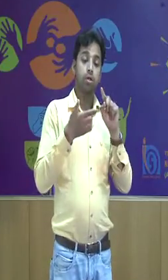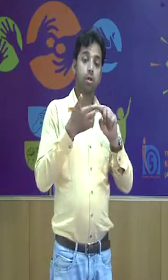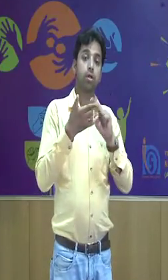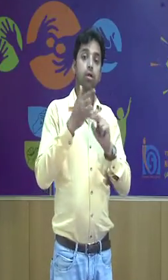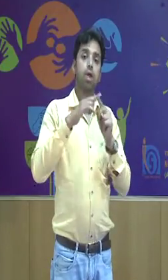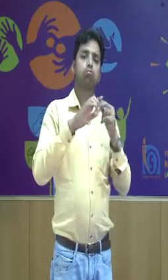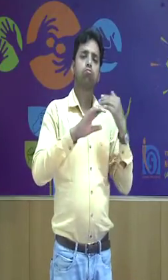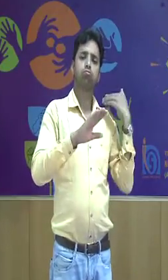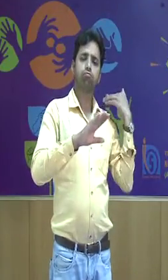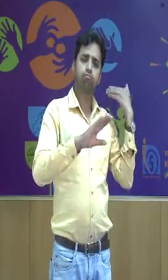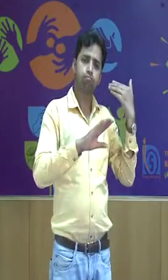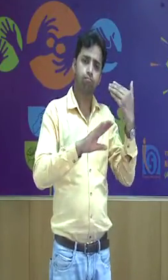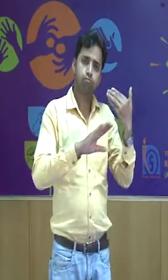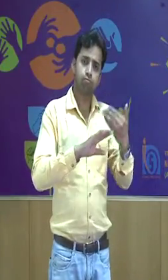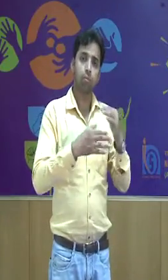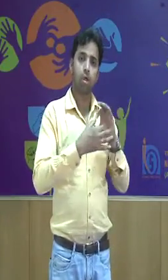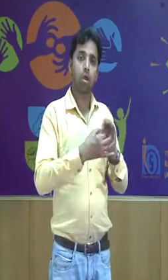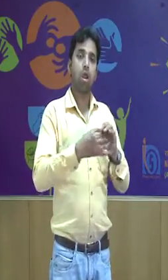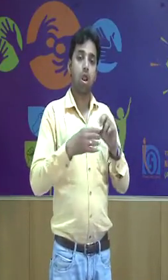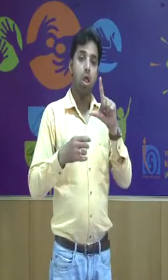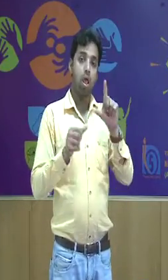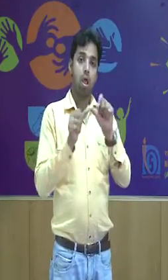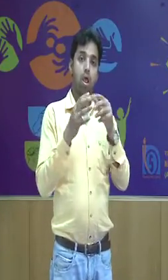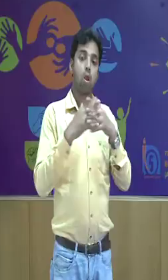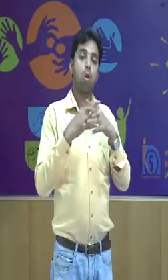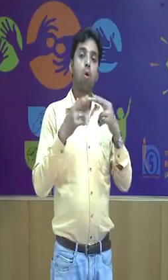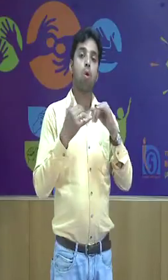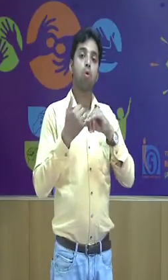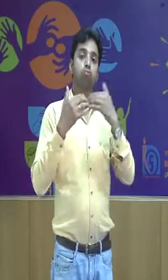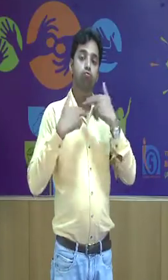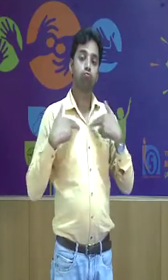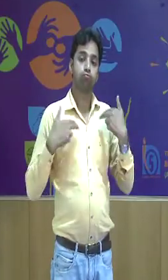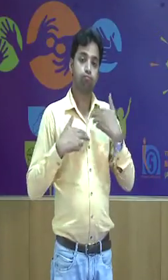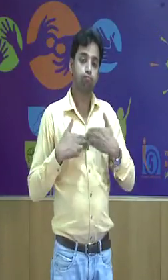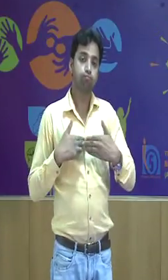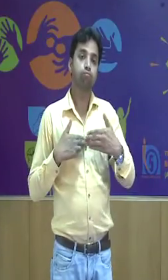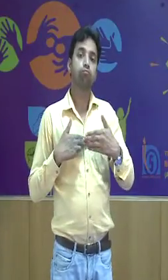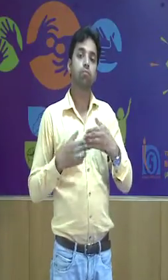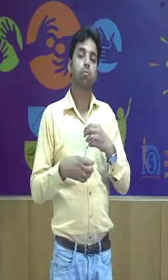some laws were made to run the family peacefully.